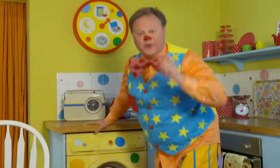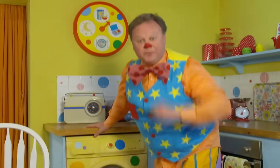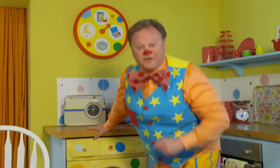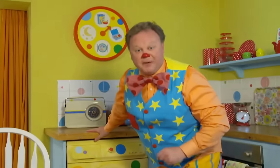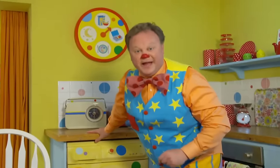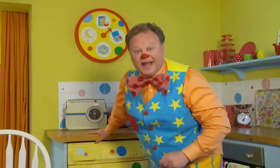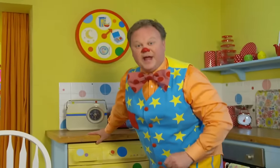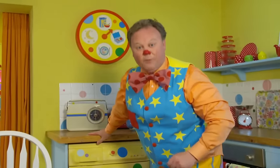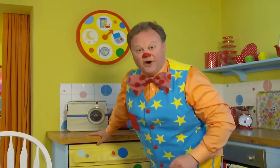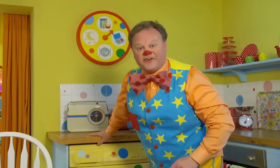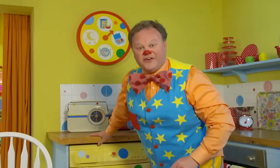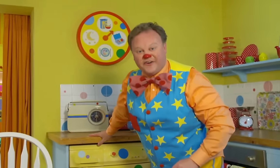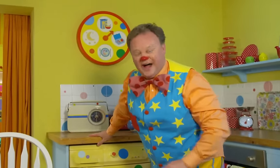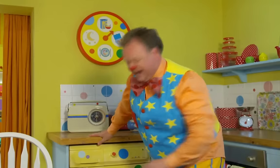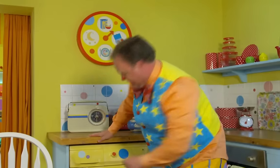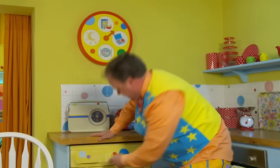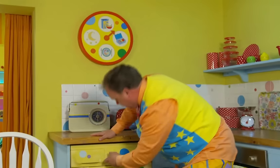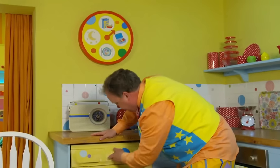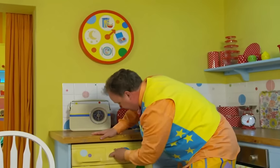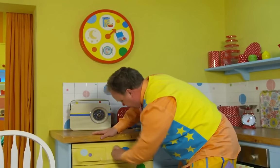Super speedy wash and dry.